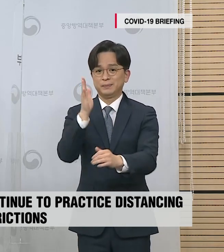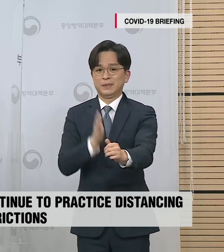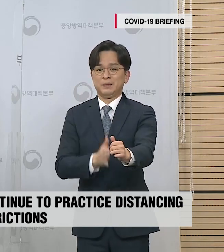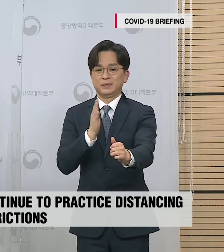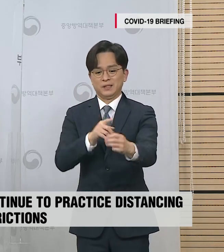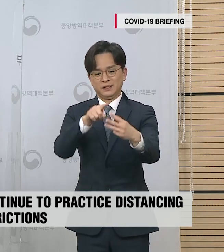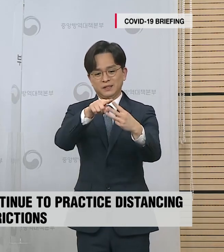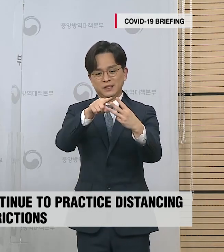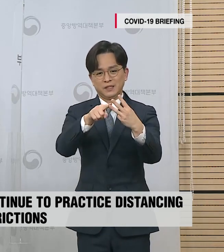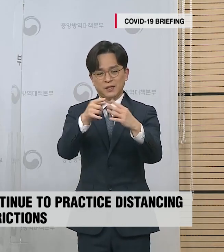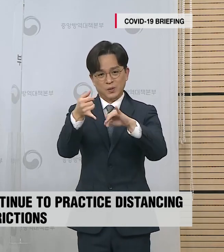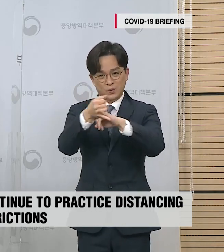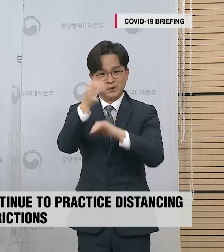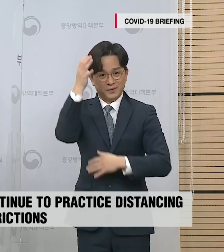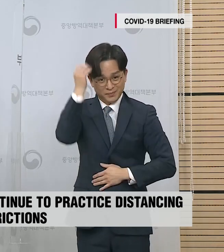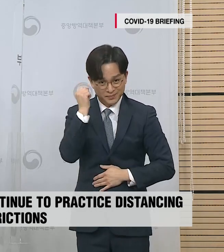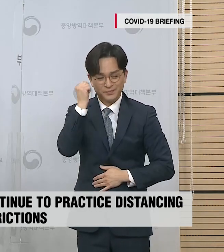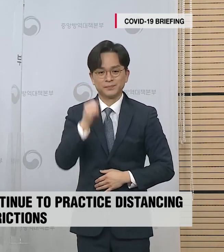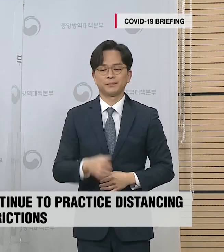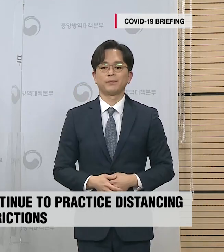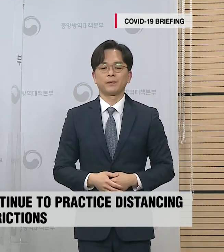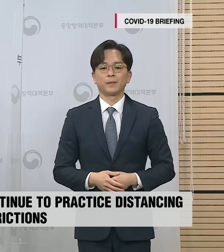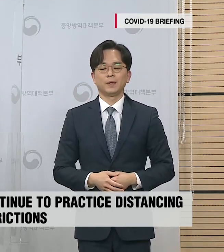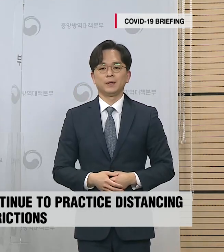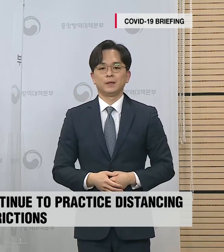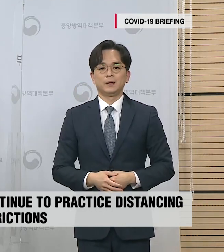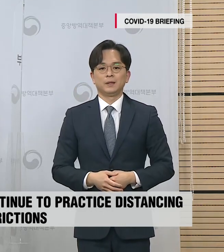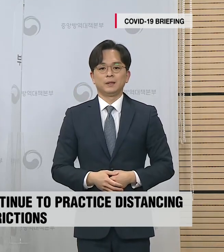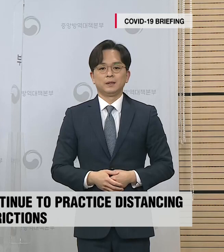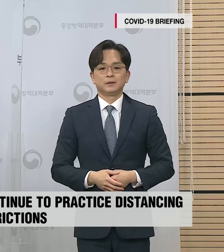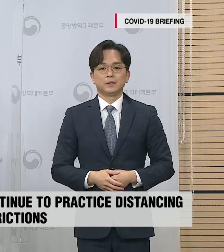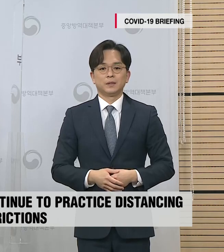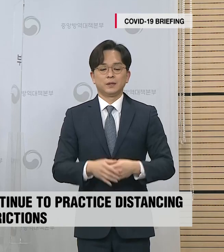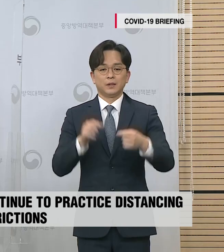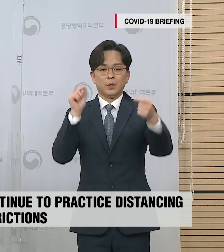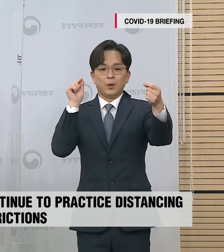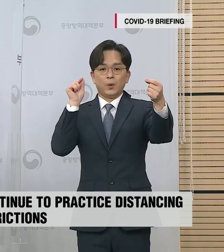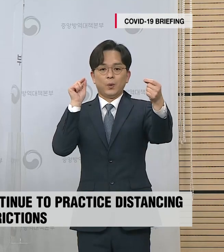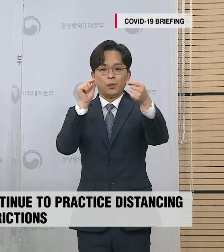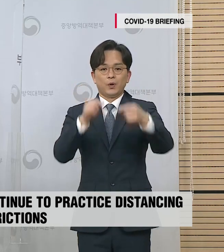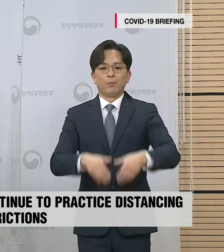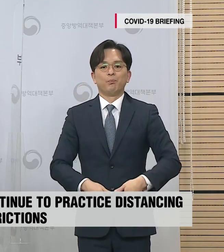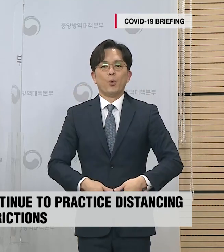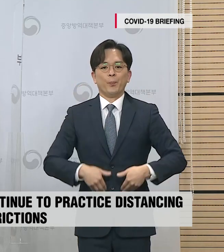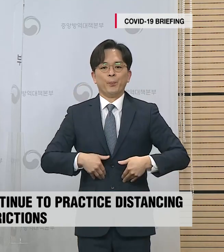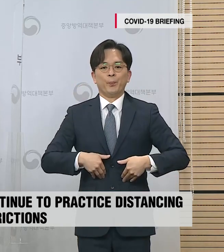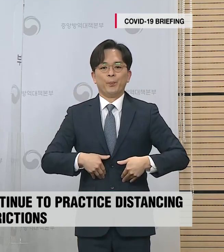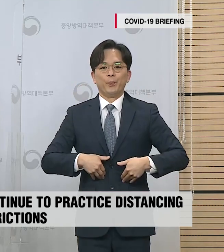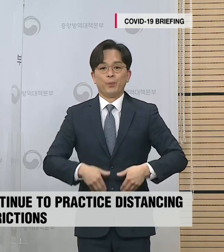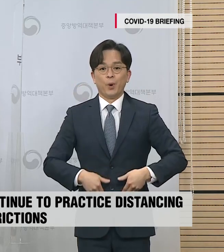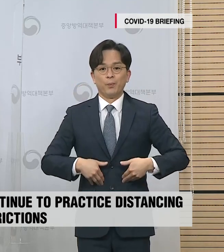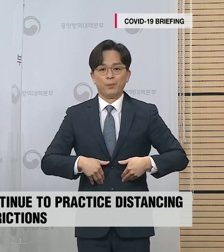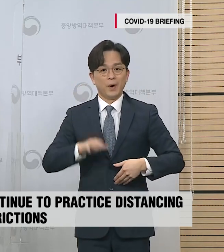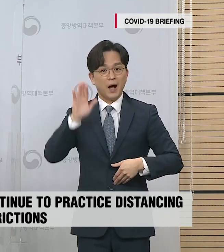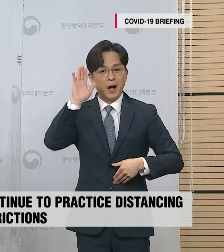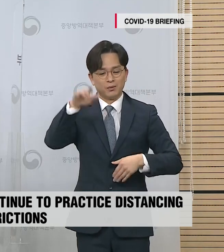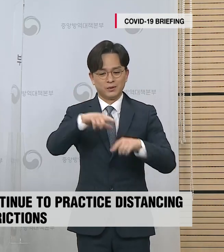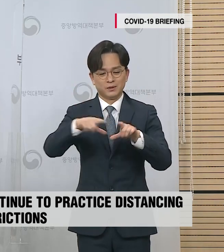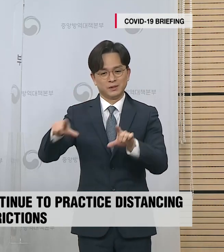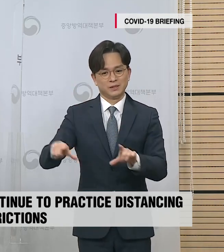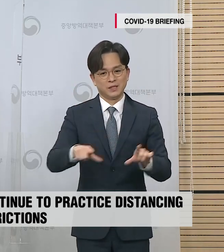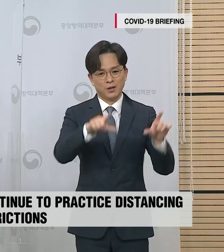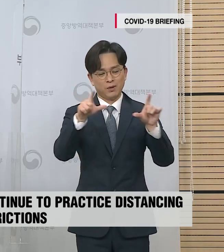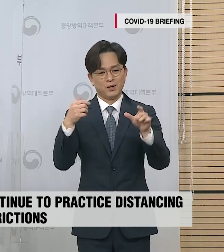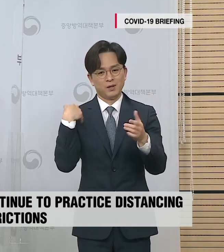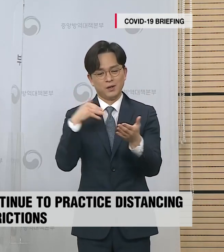please test yourself as soon as possible. And we are nearing the season of spring, and we believe that we